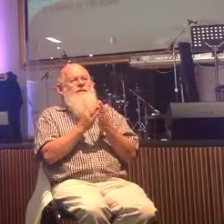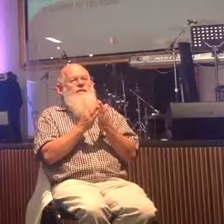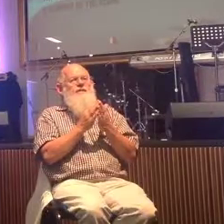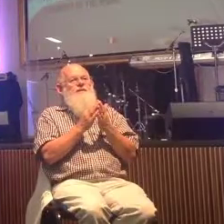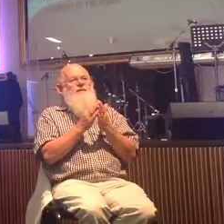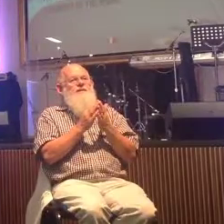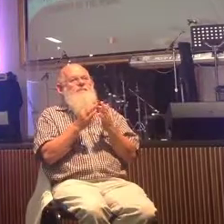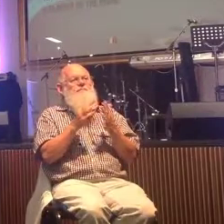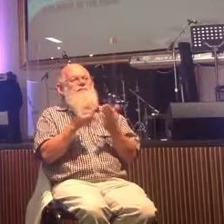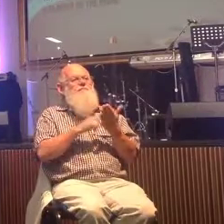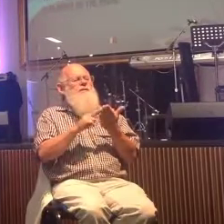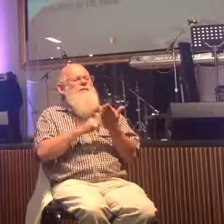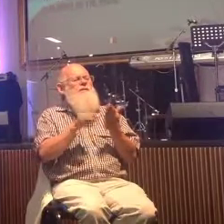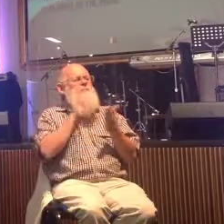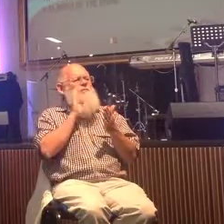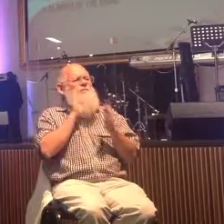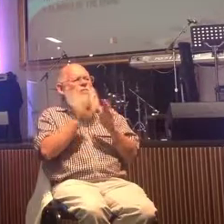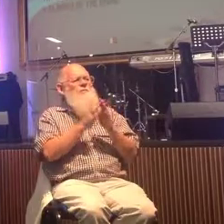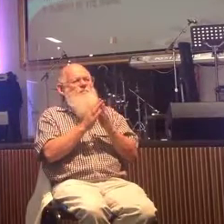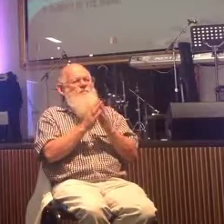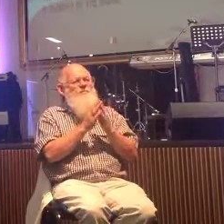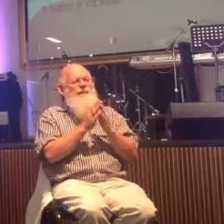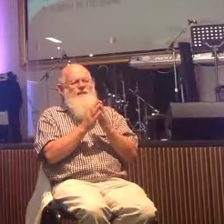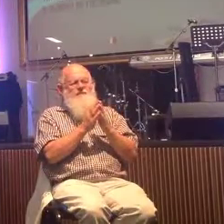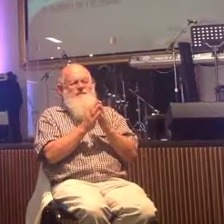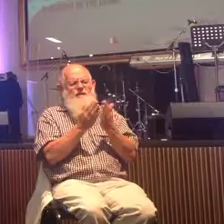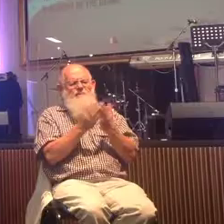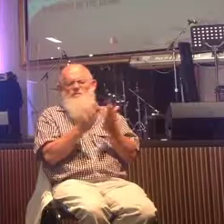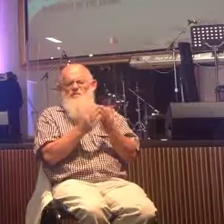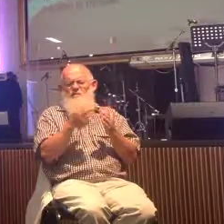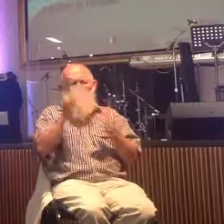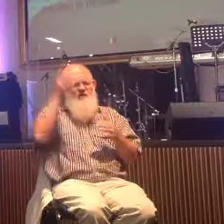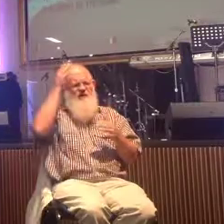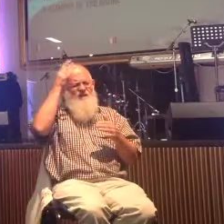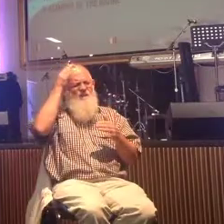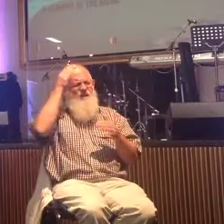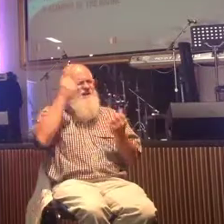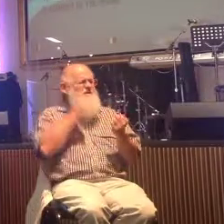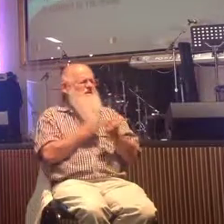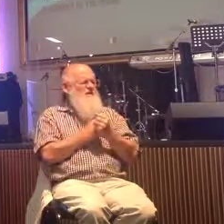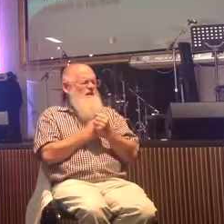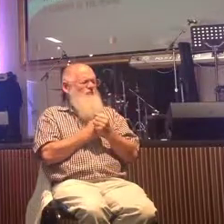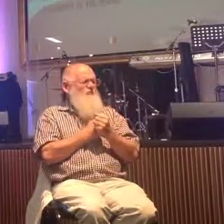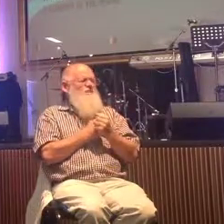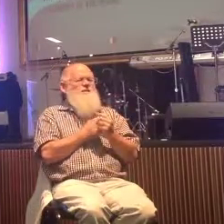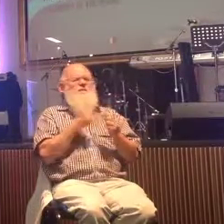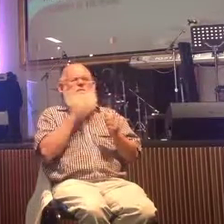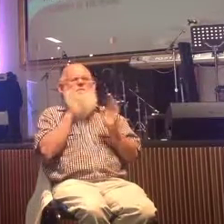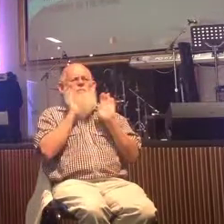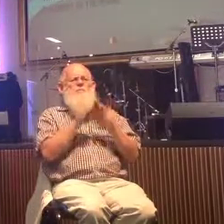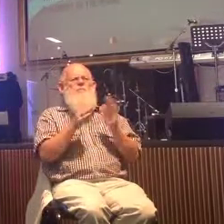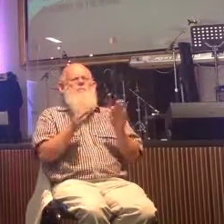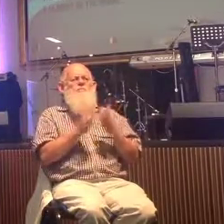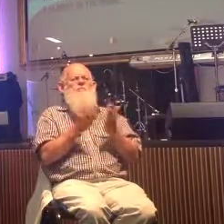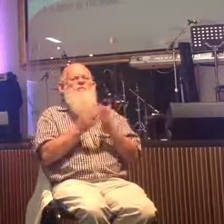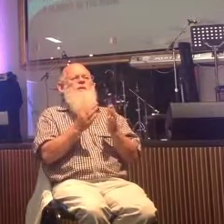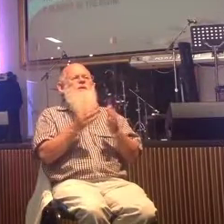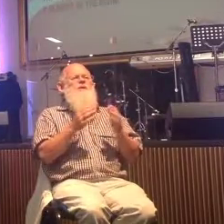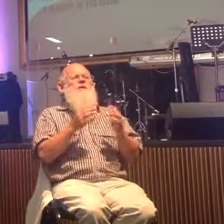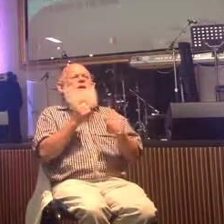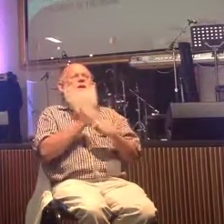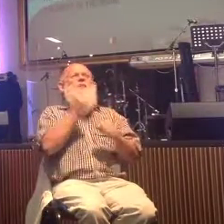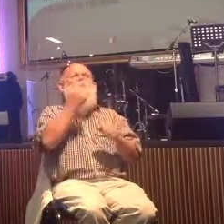I read a chapter, I'm met with the truth from the Bible that challenges me so much that I need time to be like,